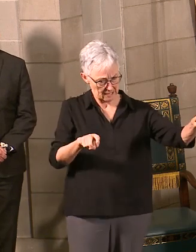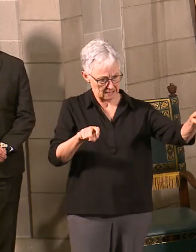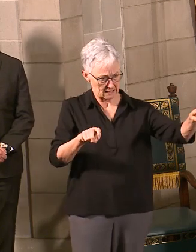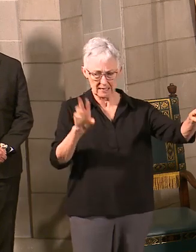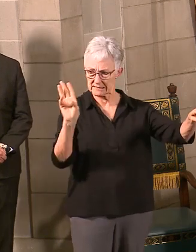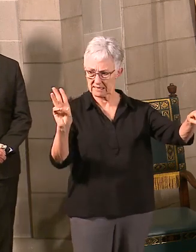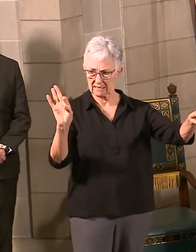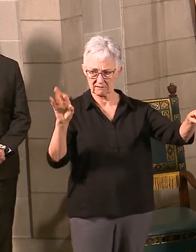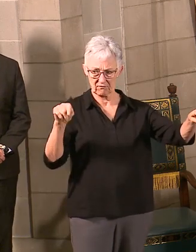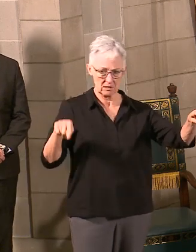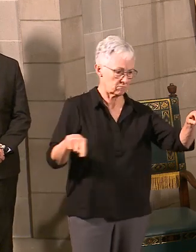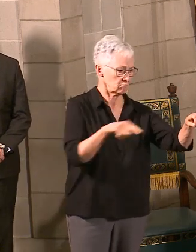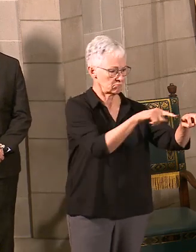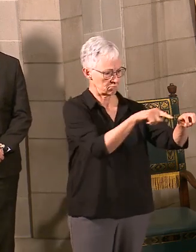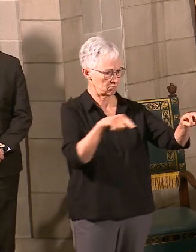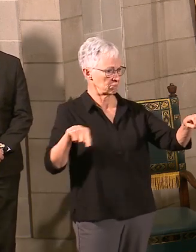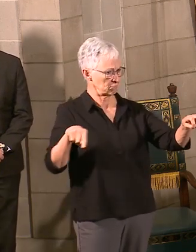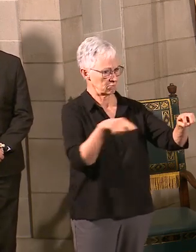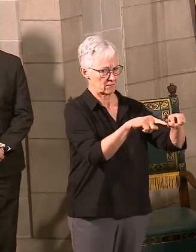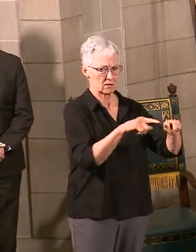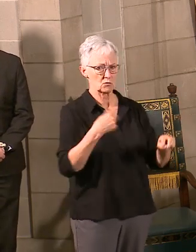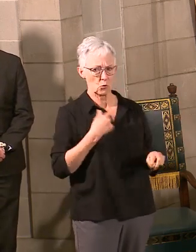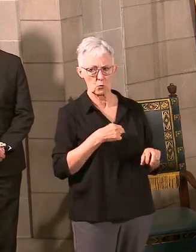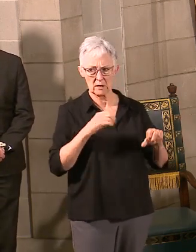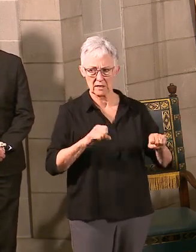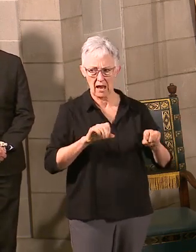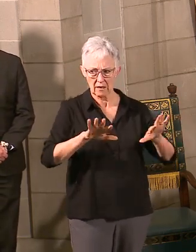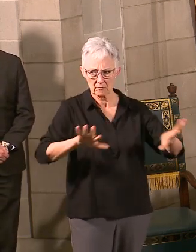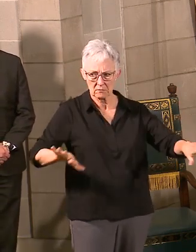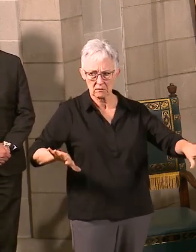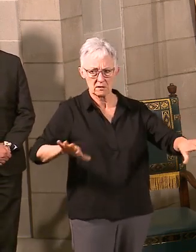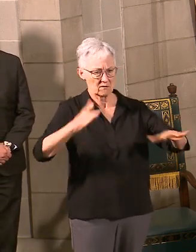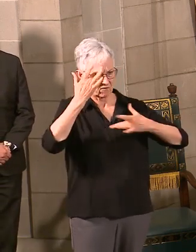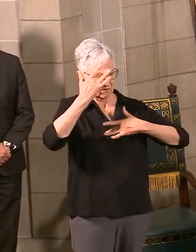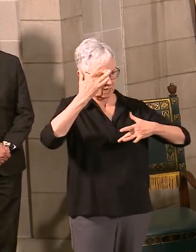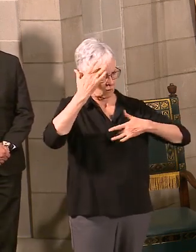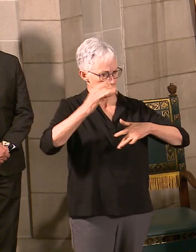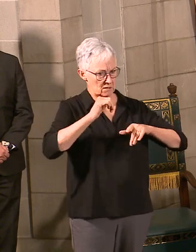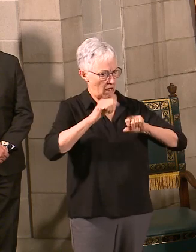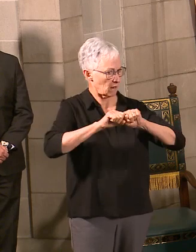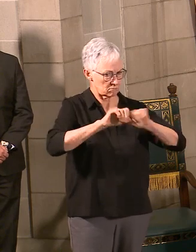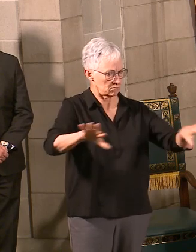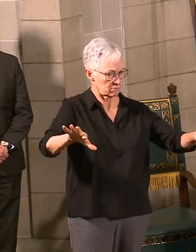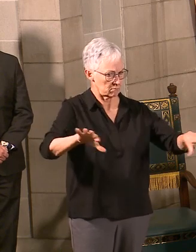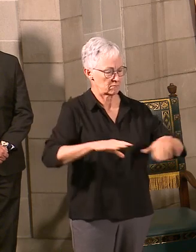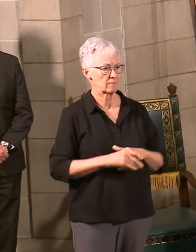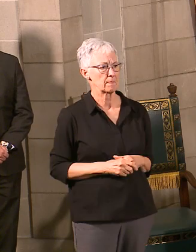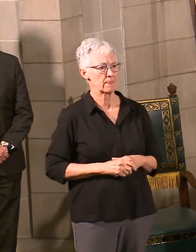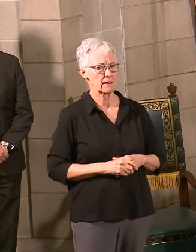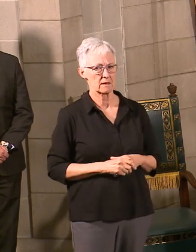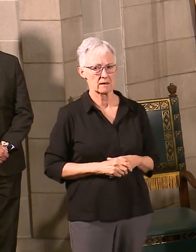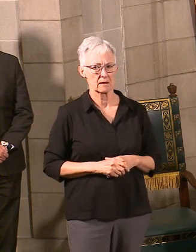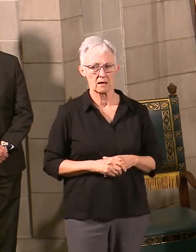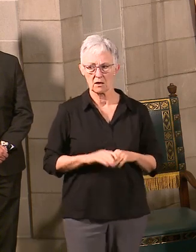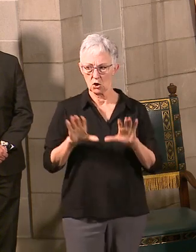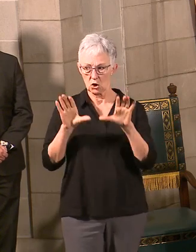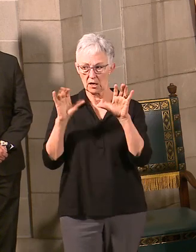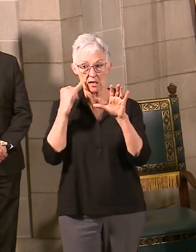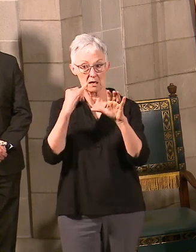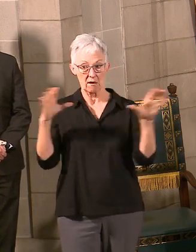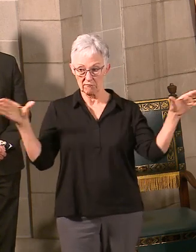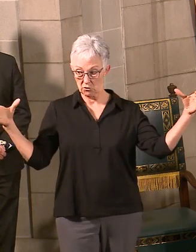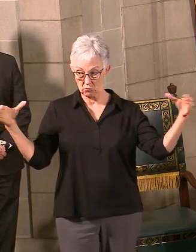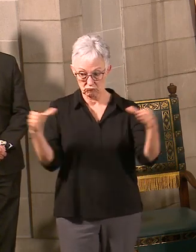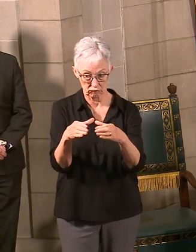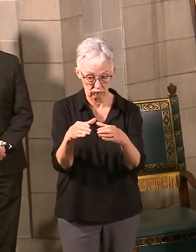from everybody, so that we can slow the spread of virus here in our state. The 10-person rule, avoid groups of more than 10 people. That's one of the